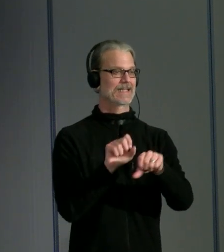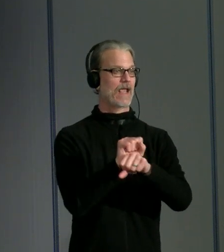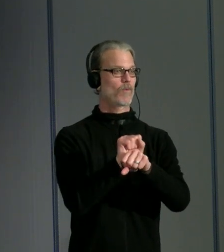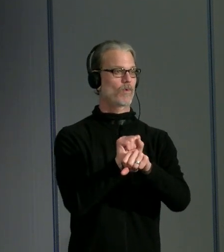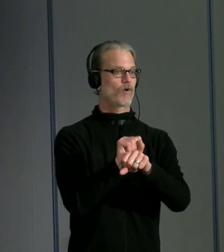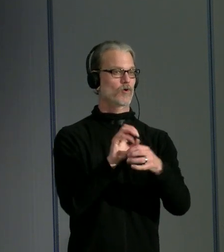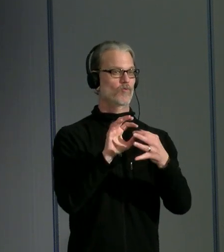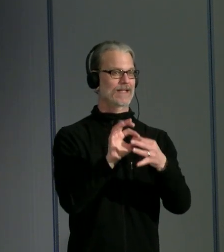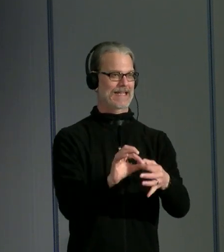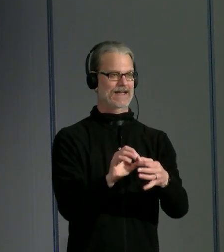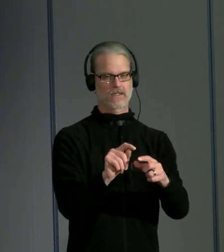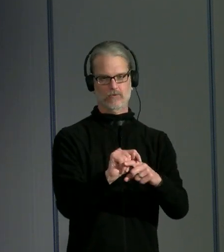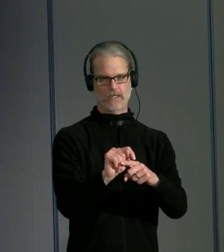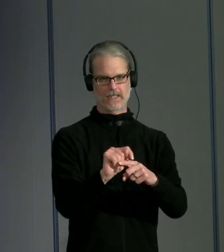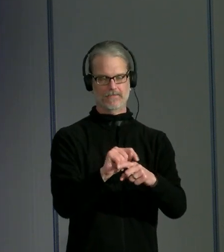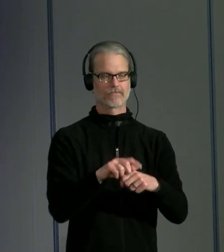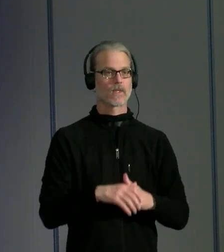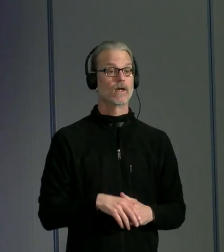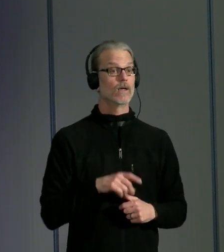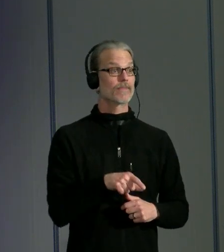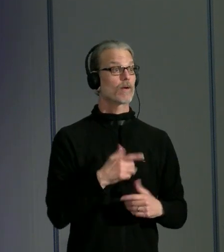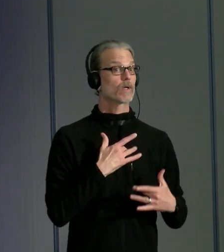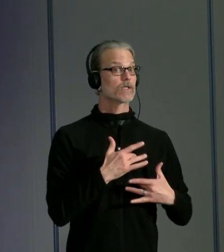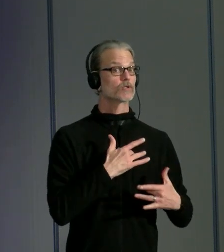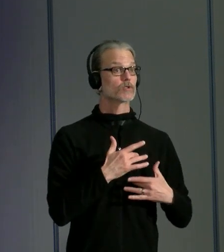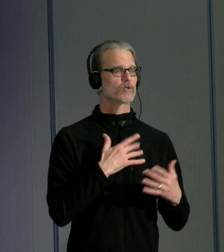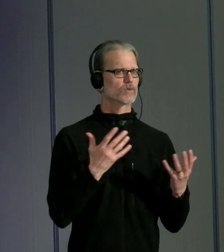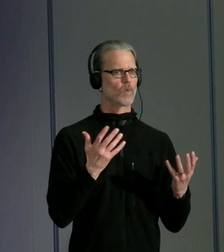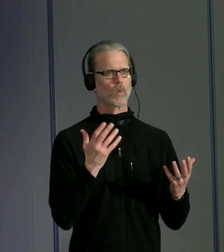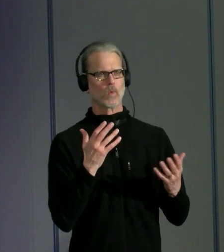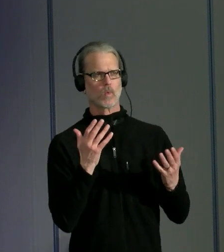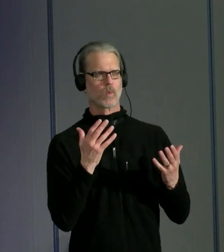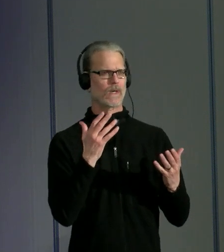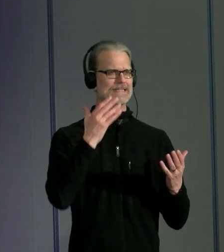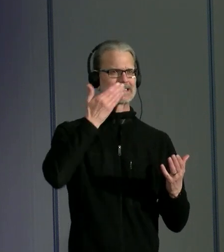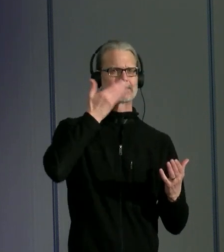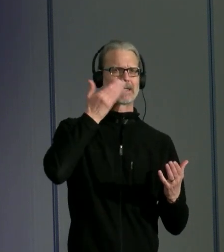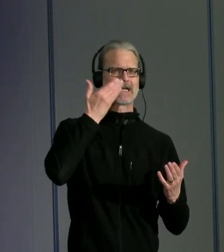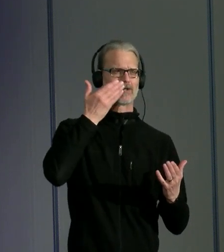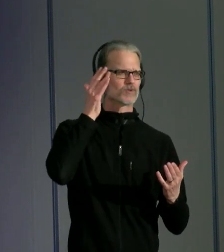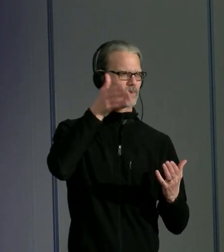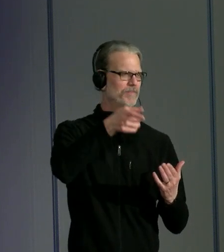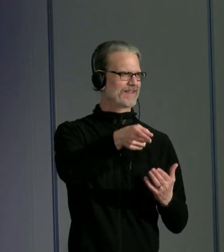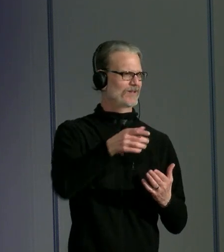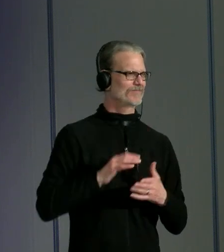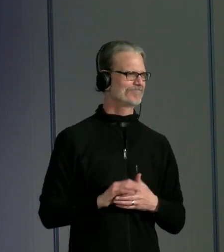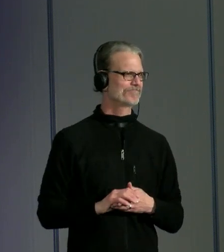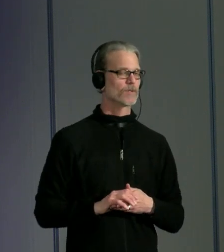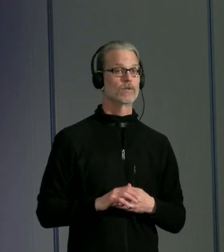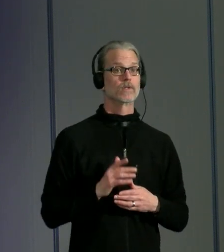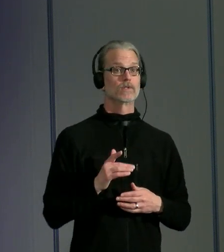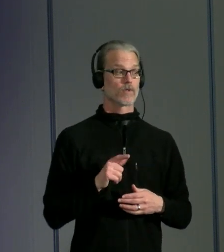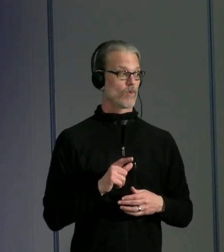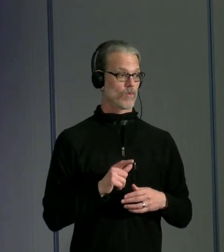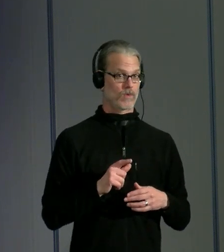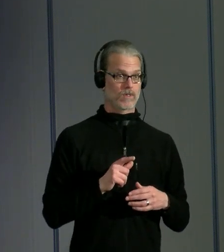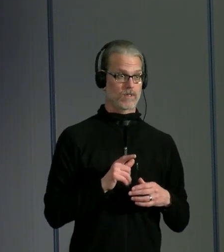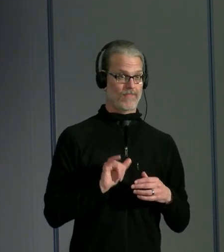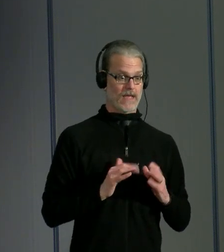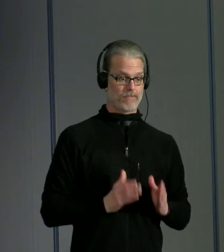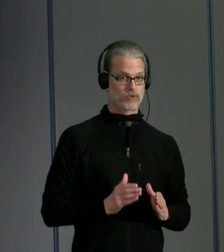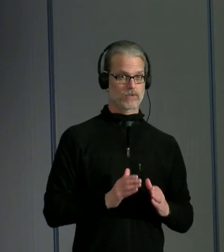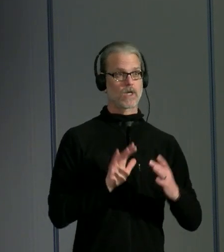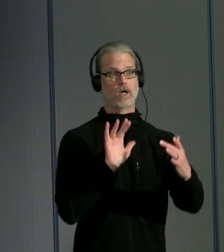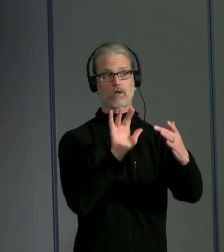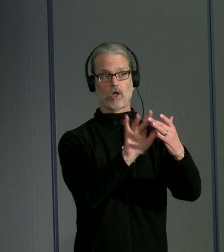work-related training. They were concerned about what irritants they might encounter at the site. So the attendee contacted the